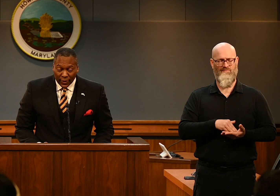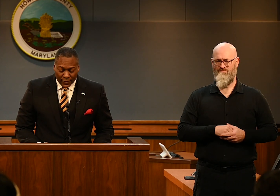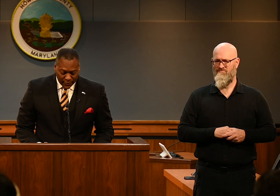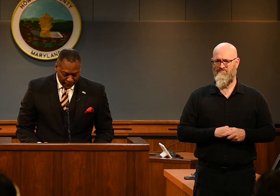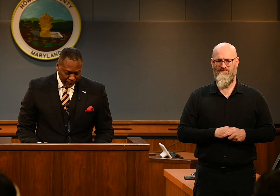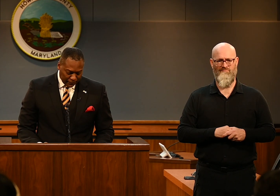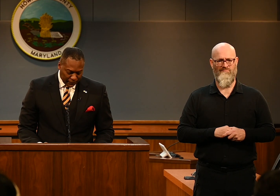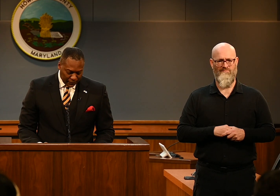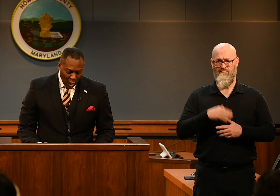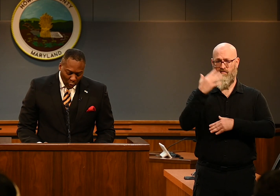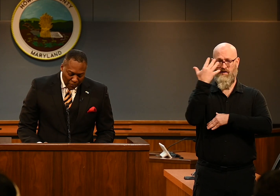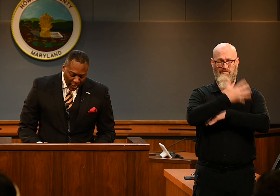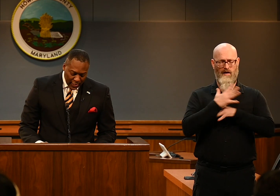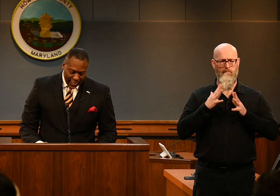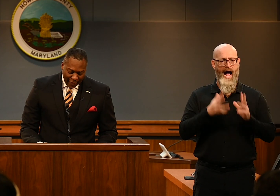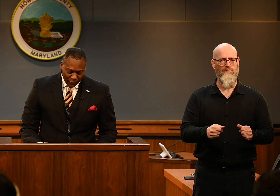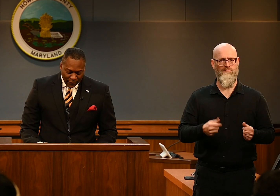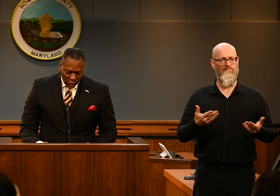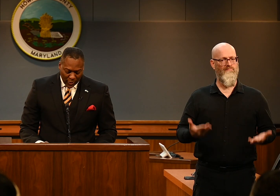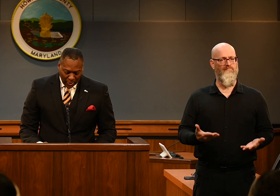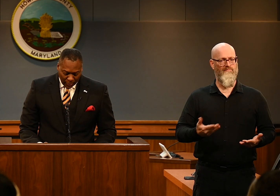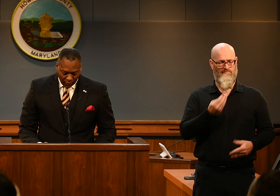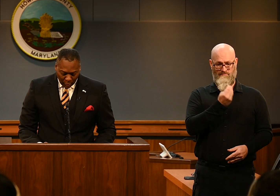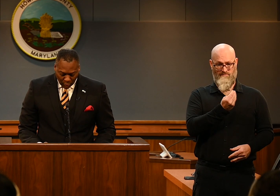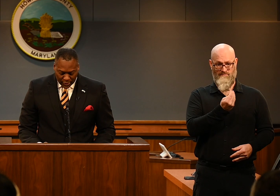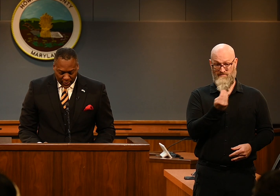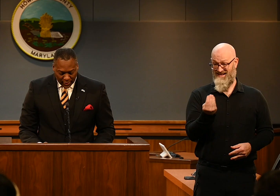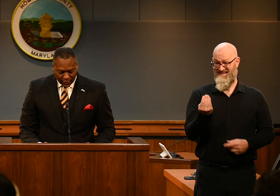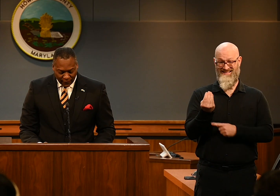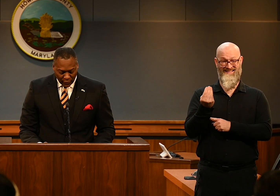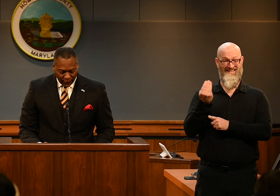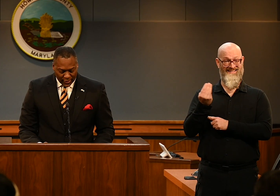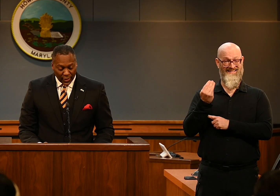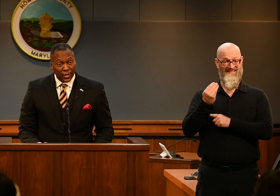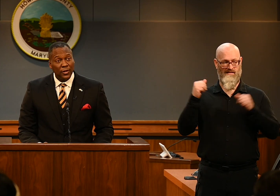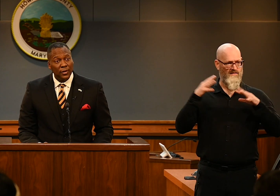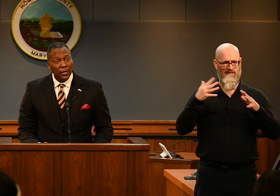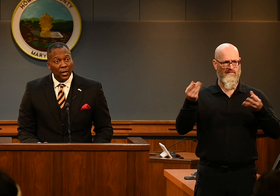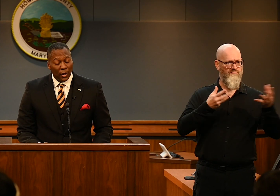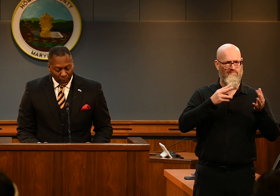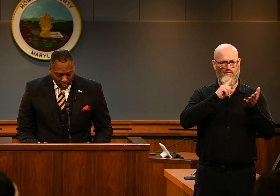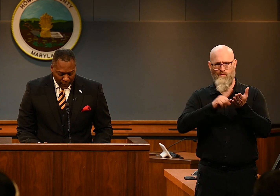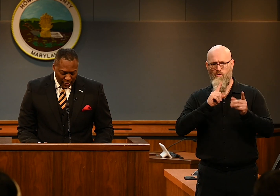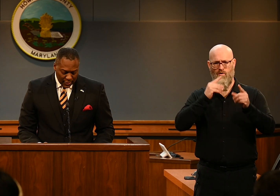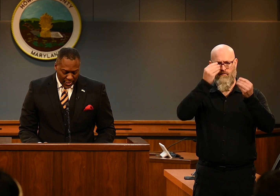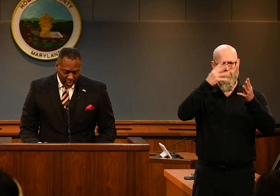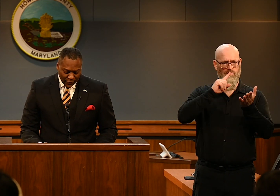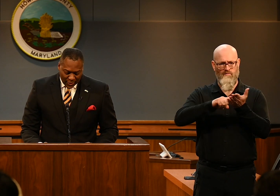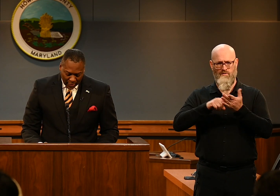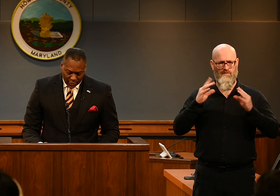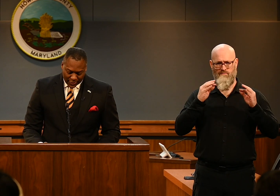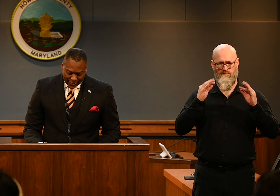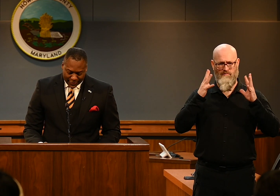5 days. On Monday, after reviewing public reports and conducting further investigation, our departments